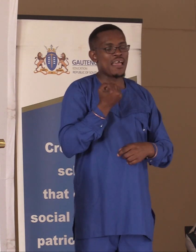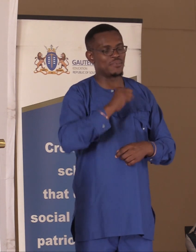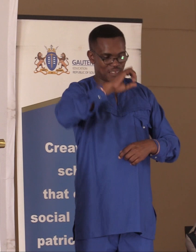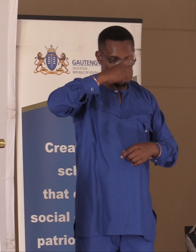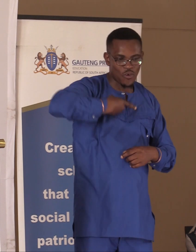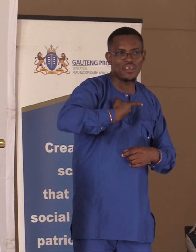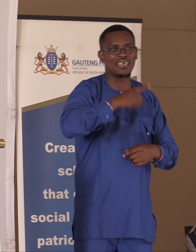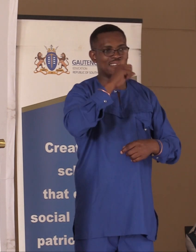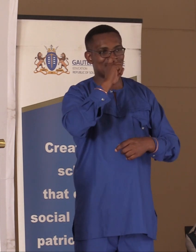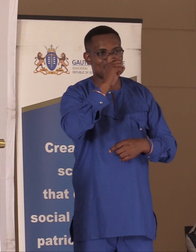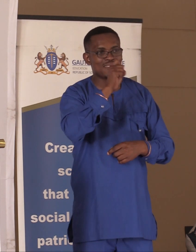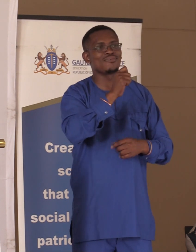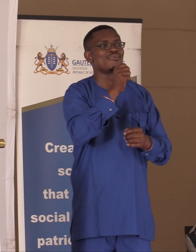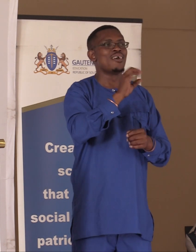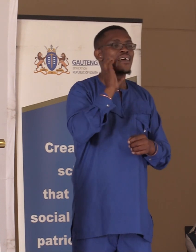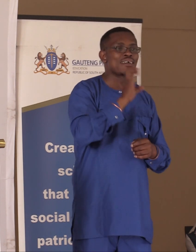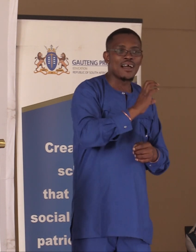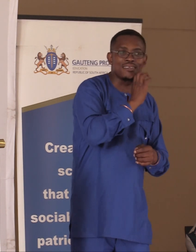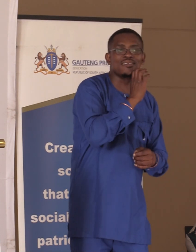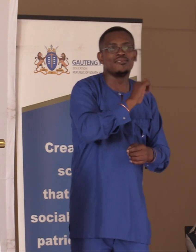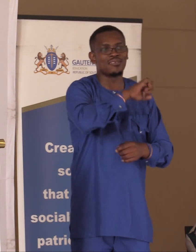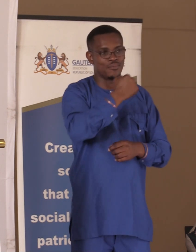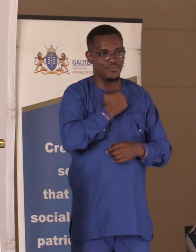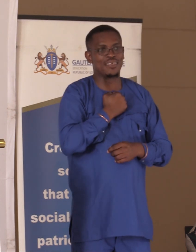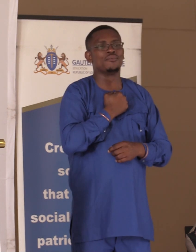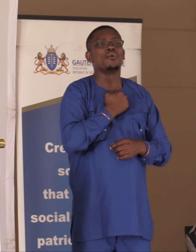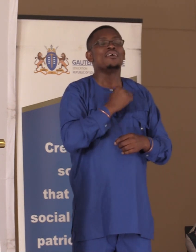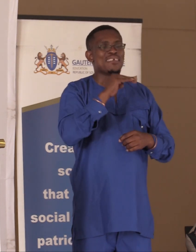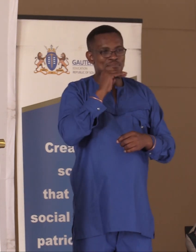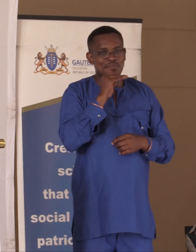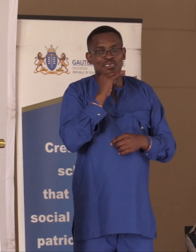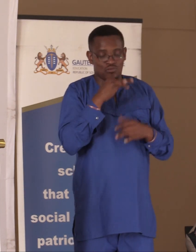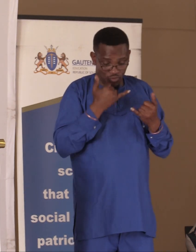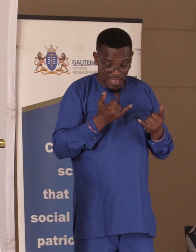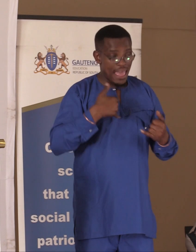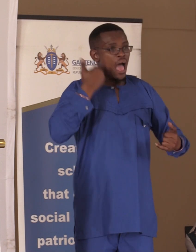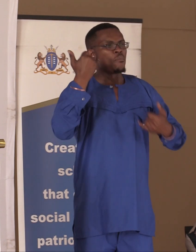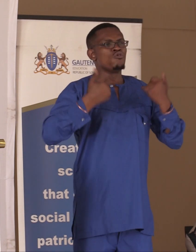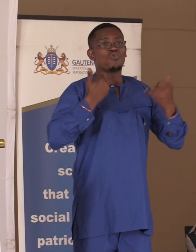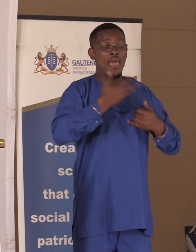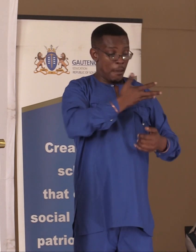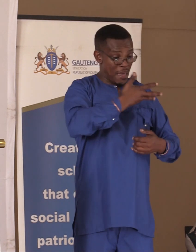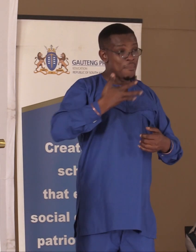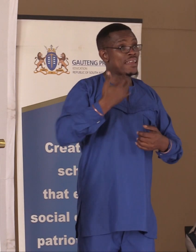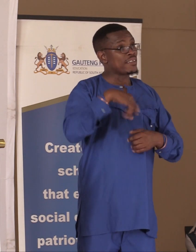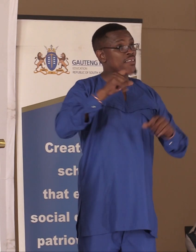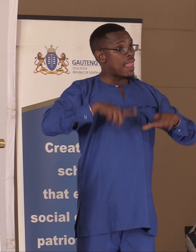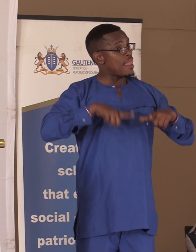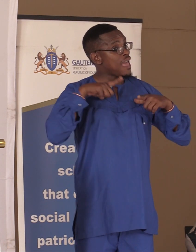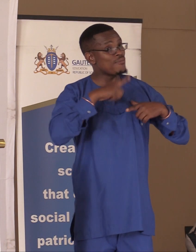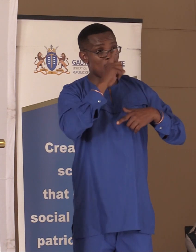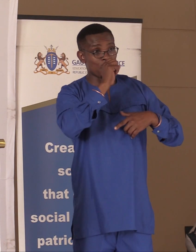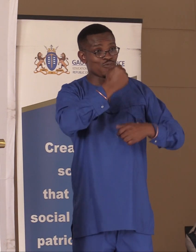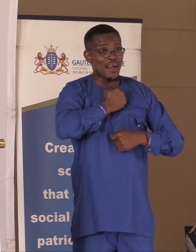daughters, our sisters, our cousins, female cousins, etc. Therefore, not today. I'm enjoying. My mother is still alive. I've got my sister